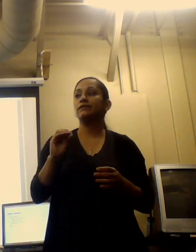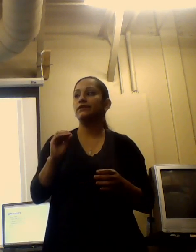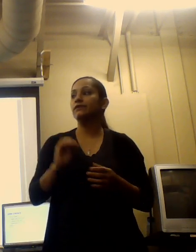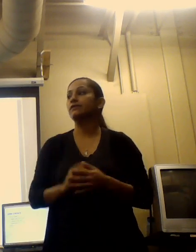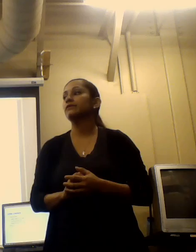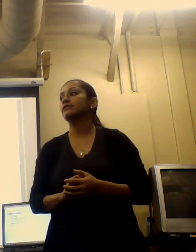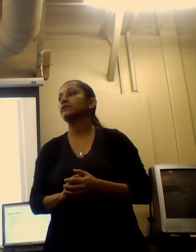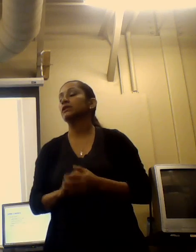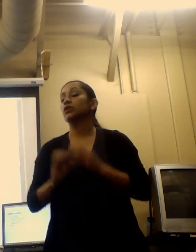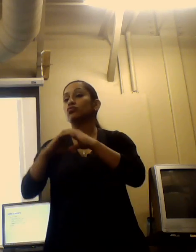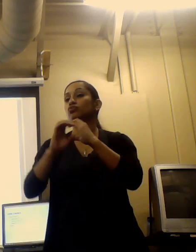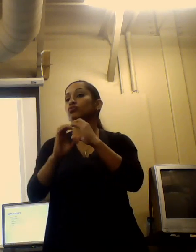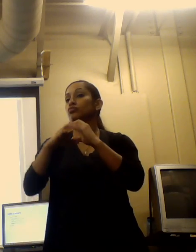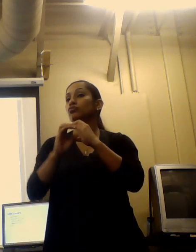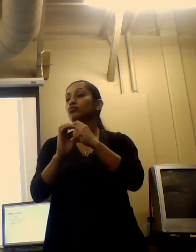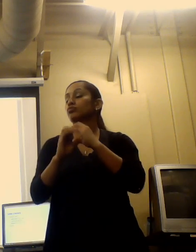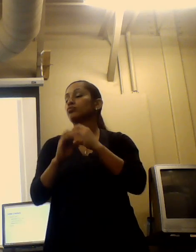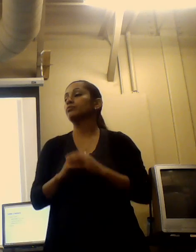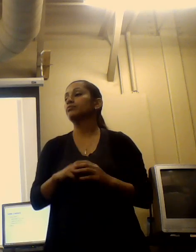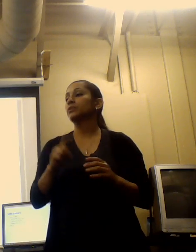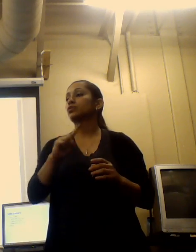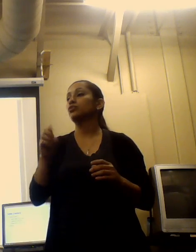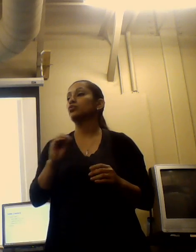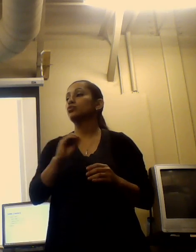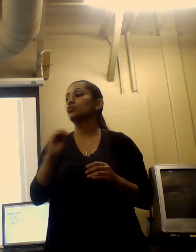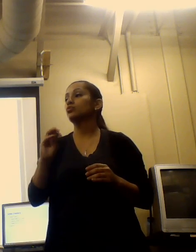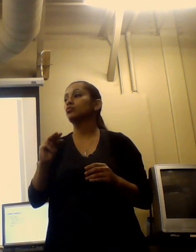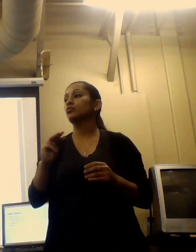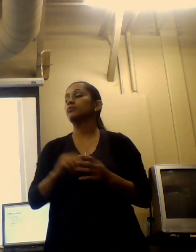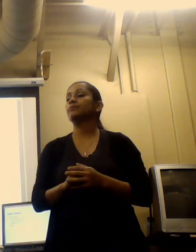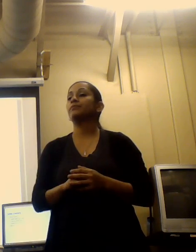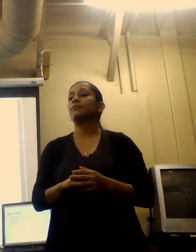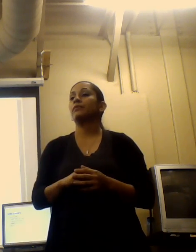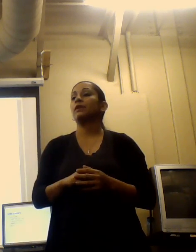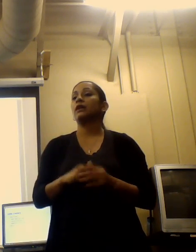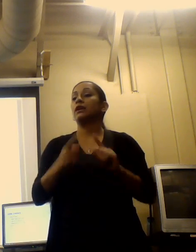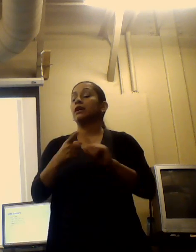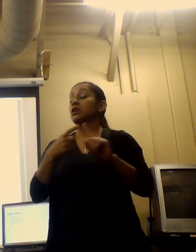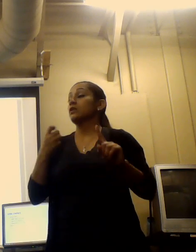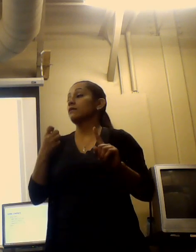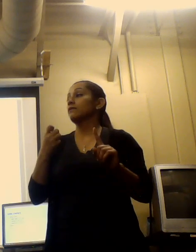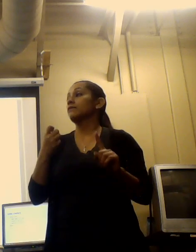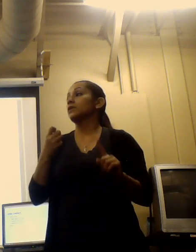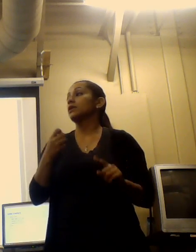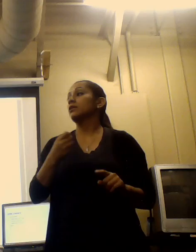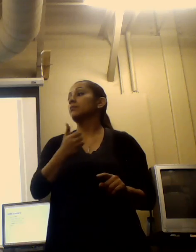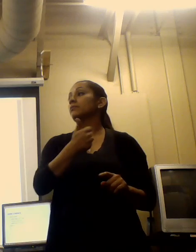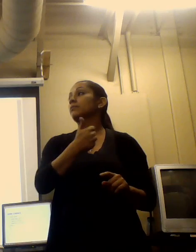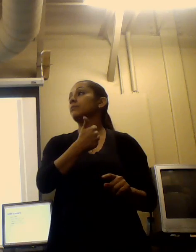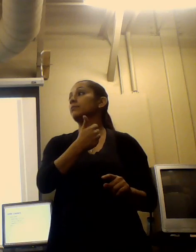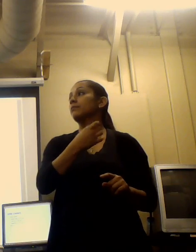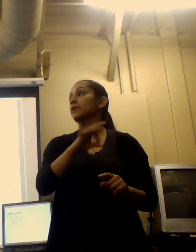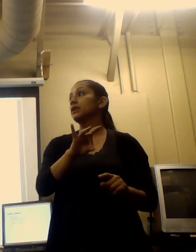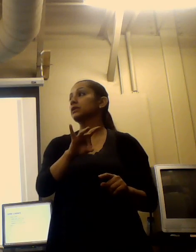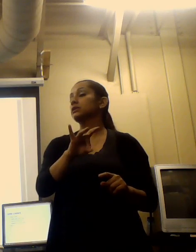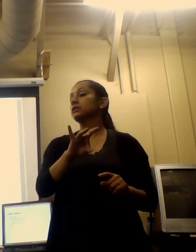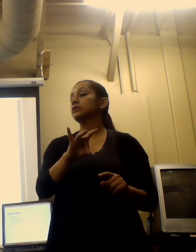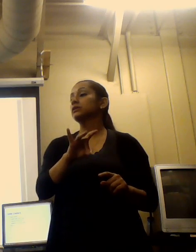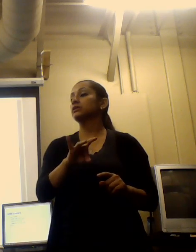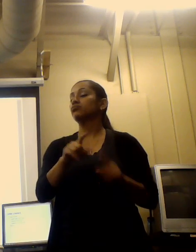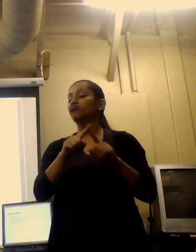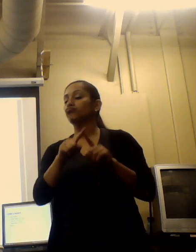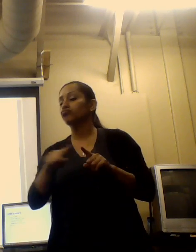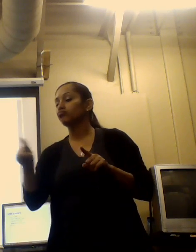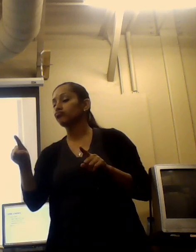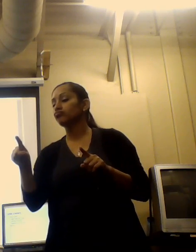a zoom lens. It goes from 18 to 55. This is also one of those lenses that starts out at like